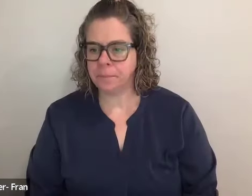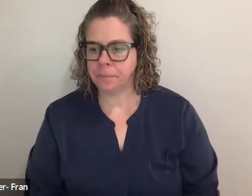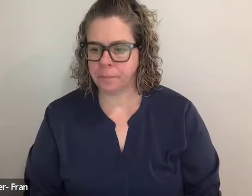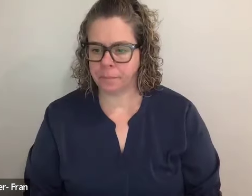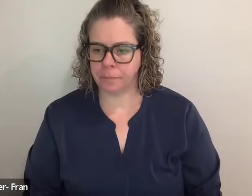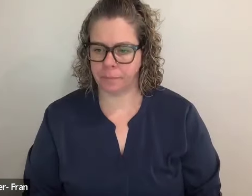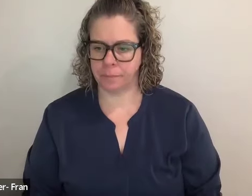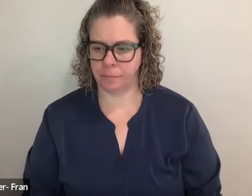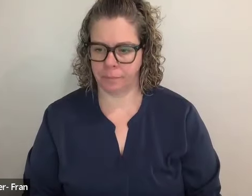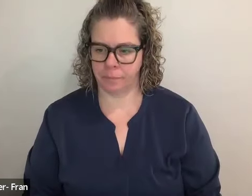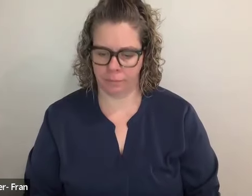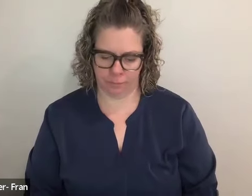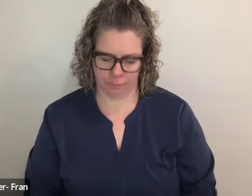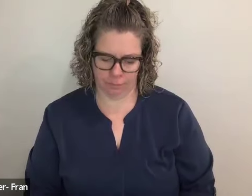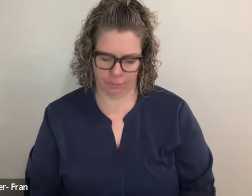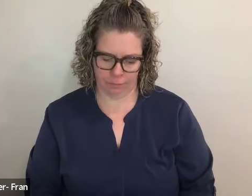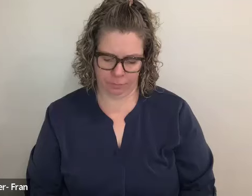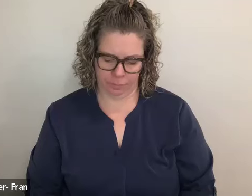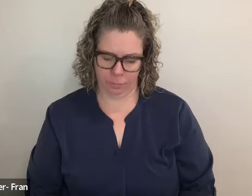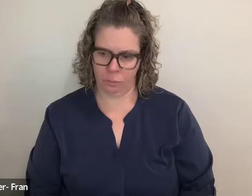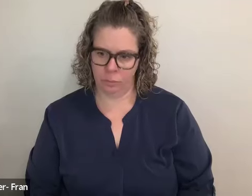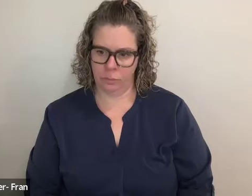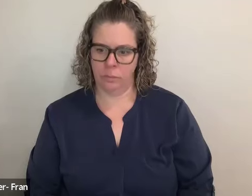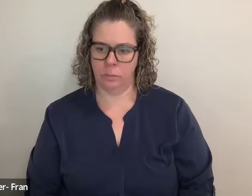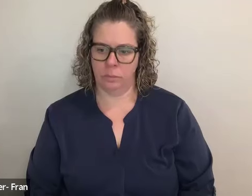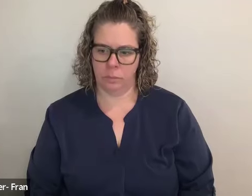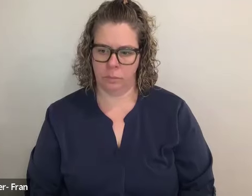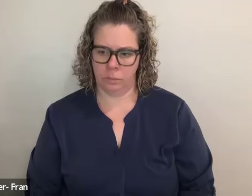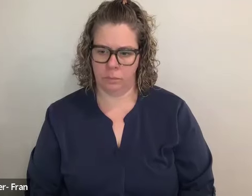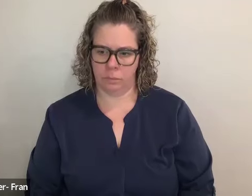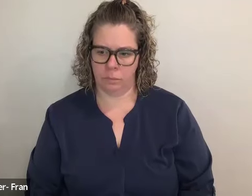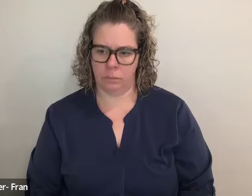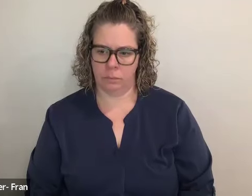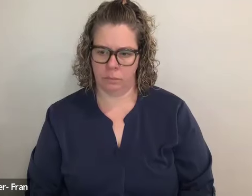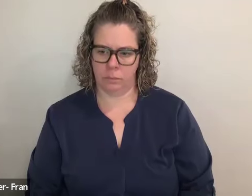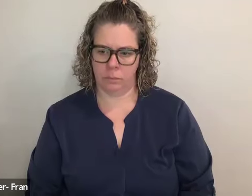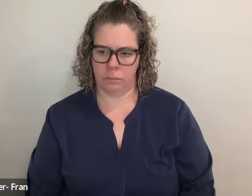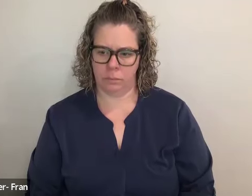But really allowing yourself to notice things